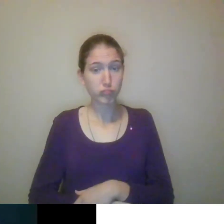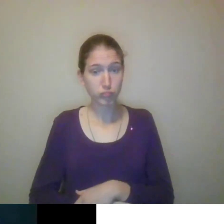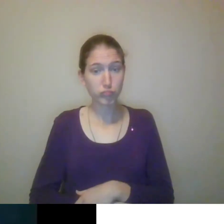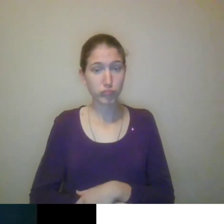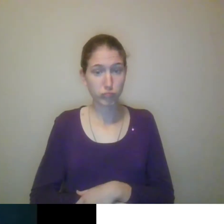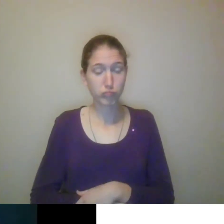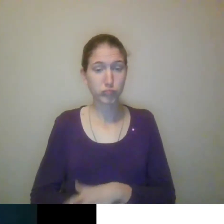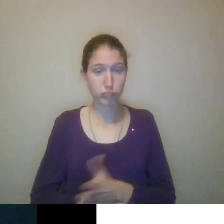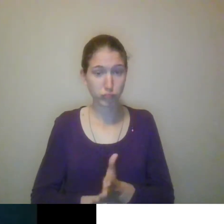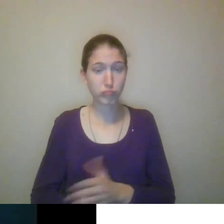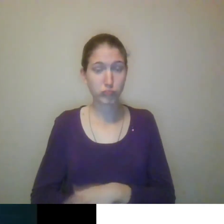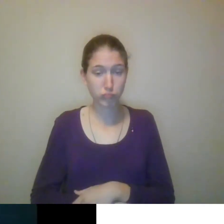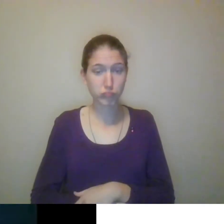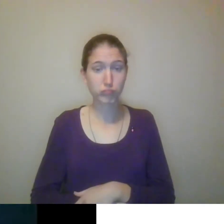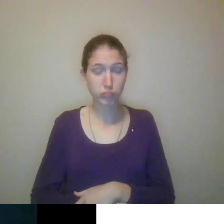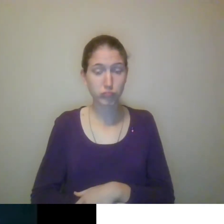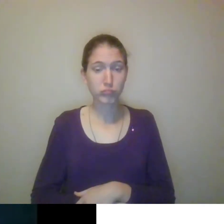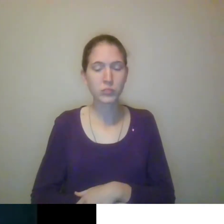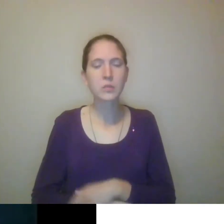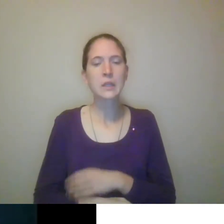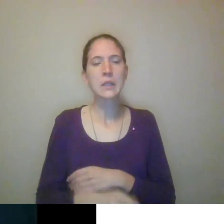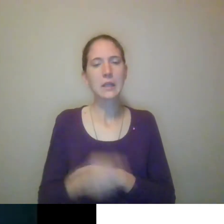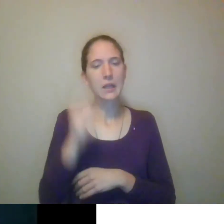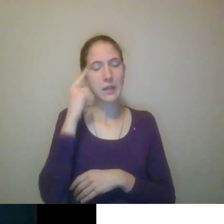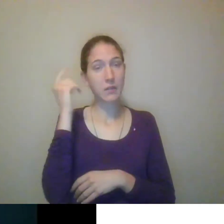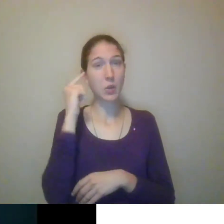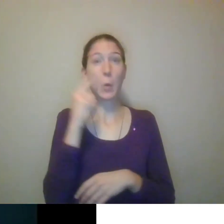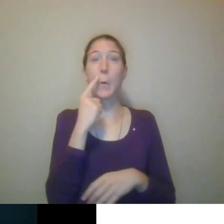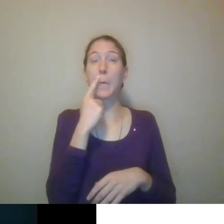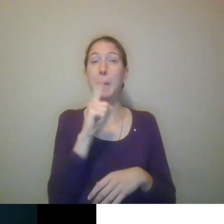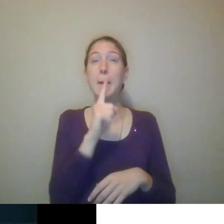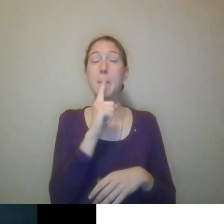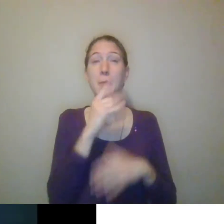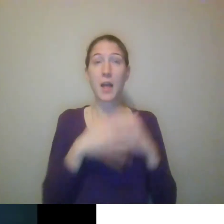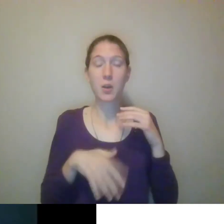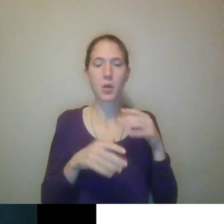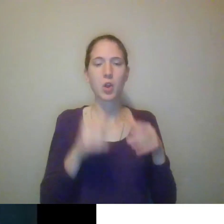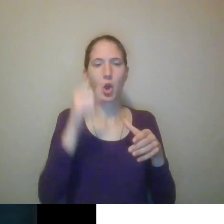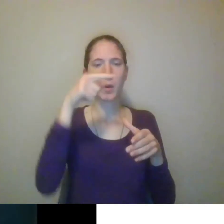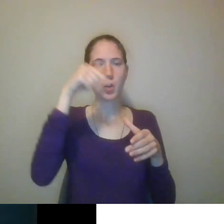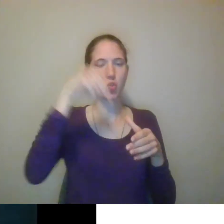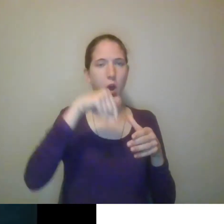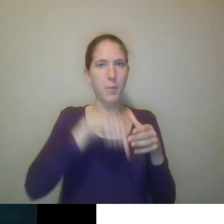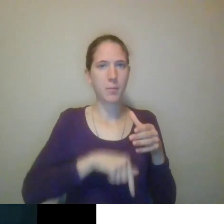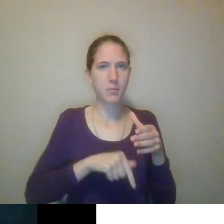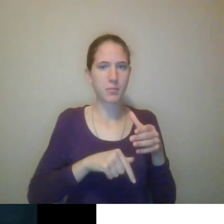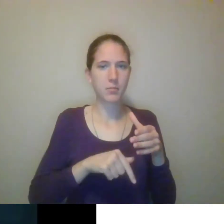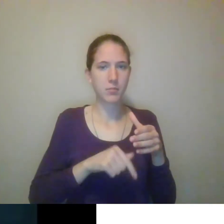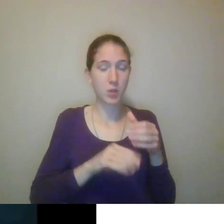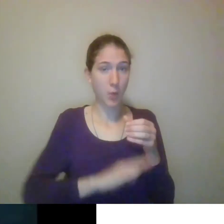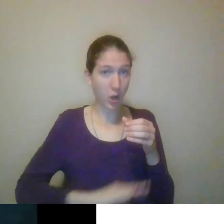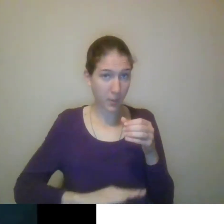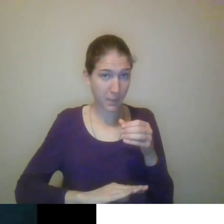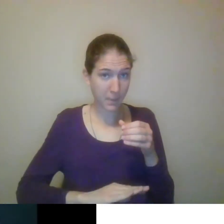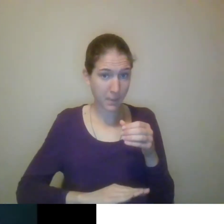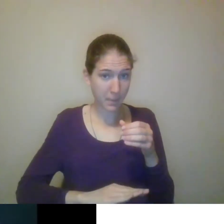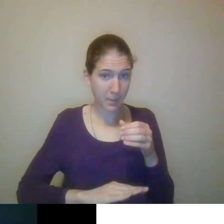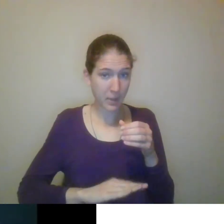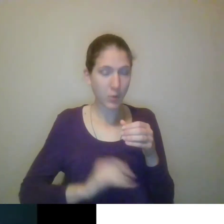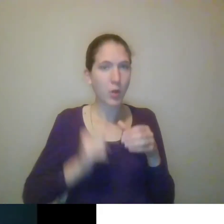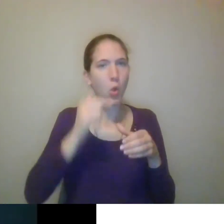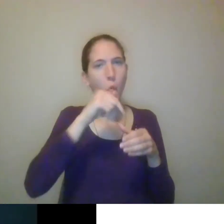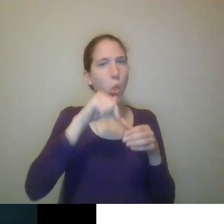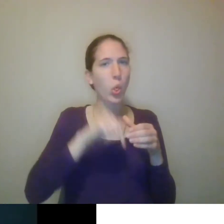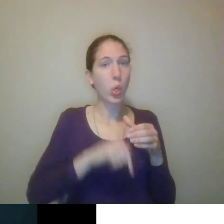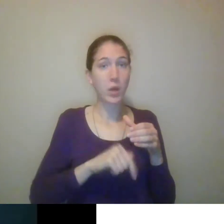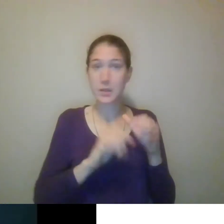It's real blood. Okay. All right, so John's saying that if it's blood, it's going to go in there. It's going to drop to the bottom. It's going to float